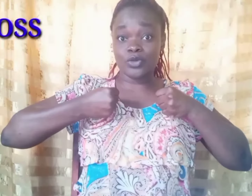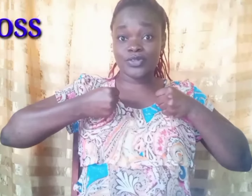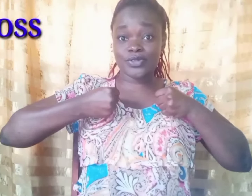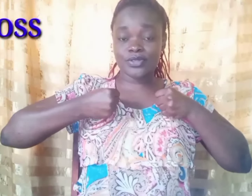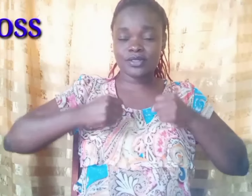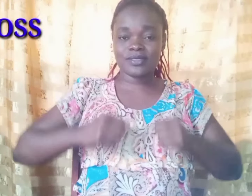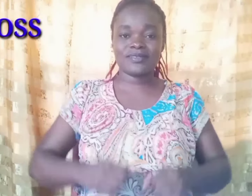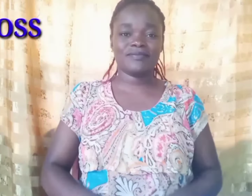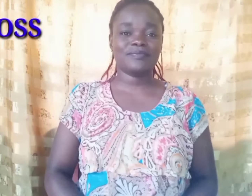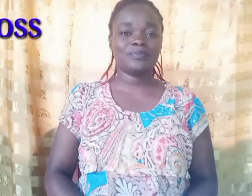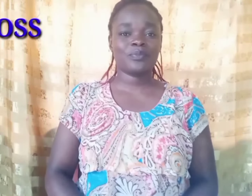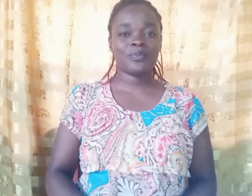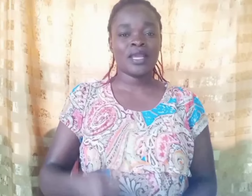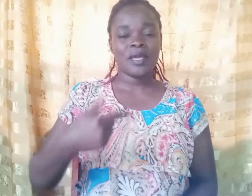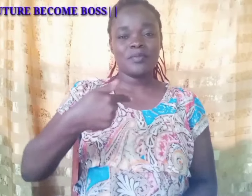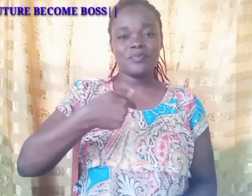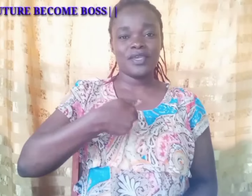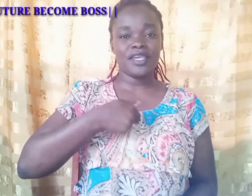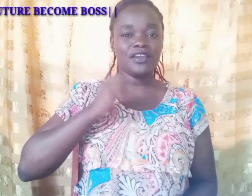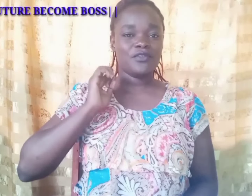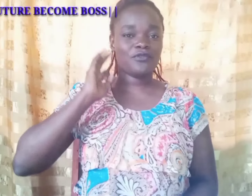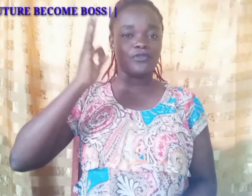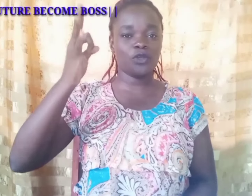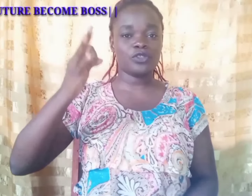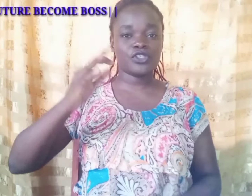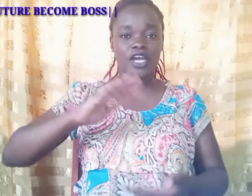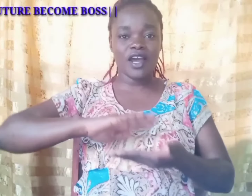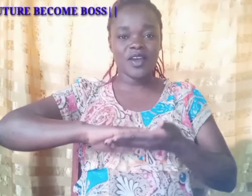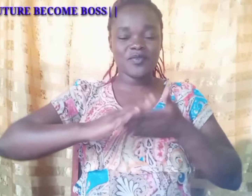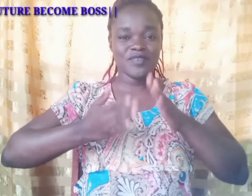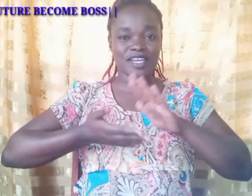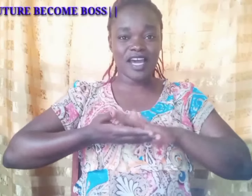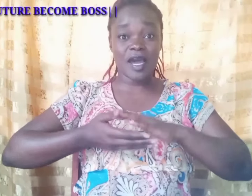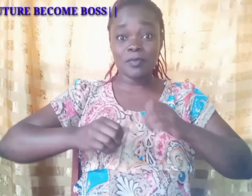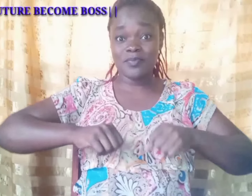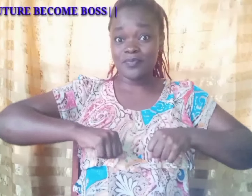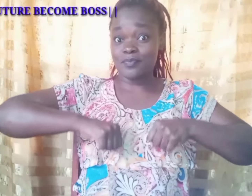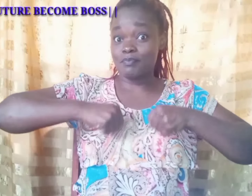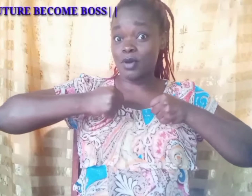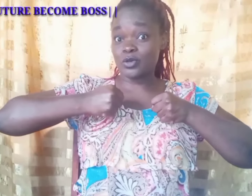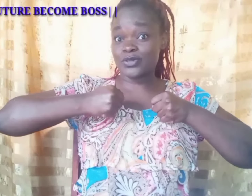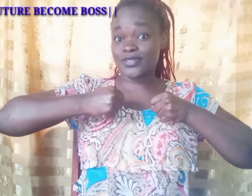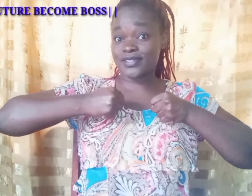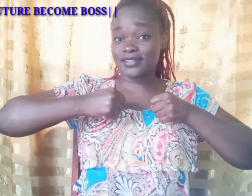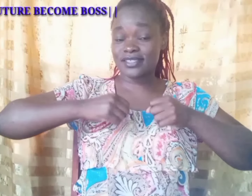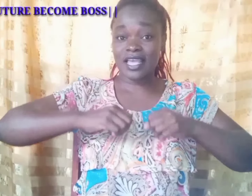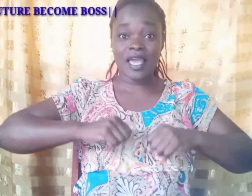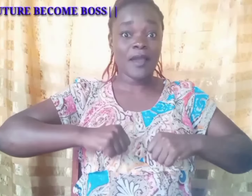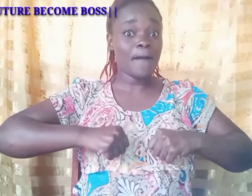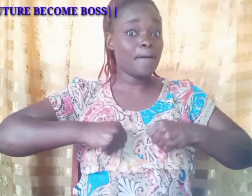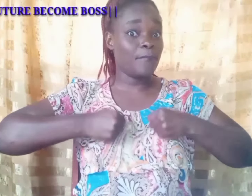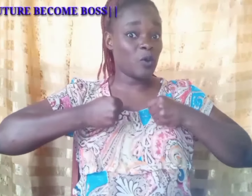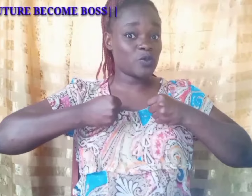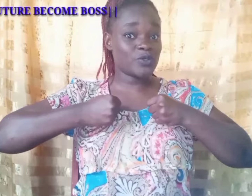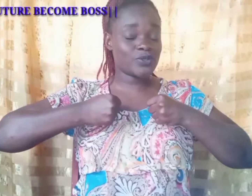Boss. Me, future, become boss. Boss.